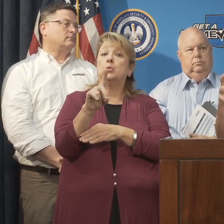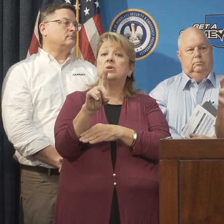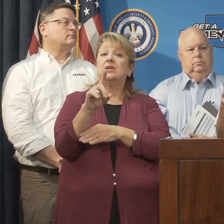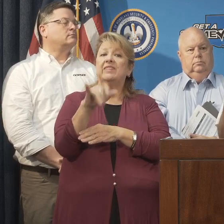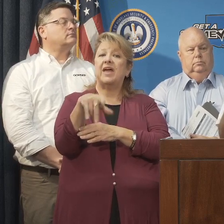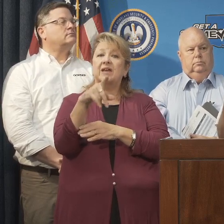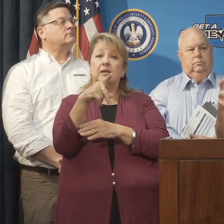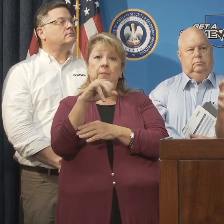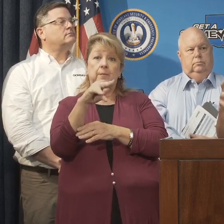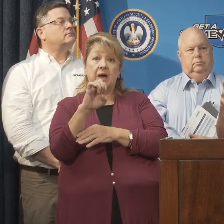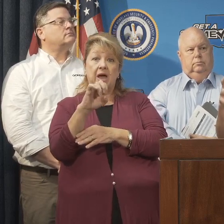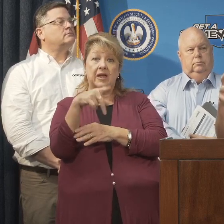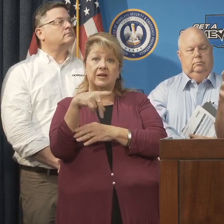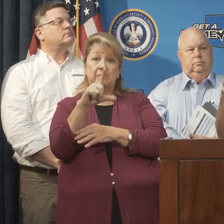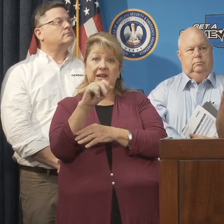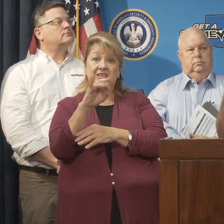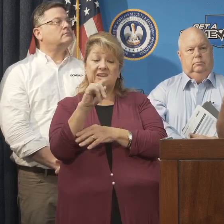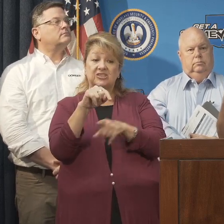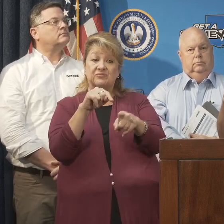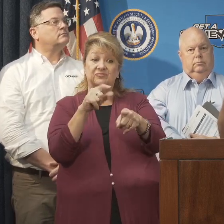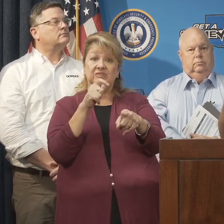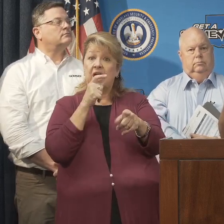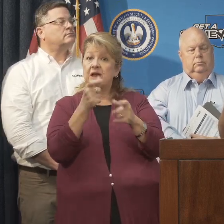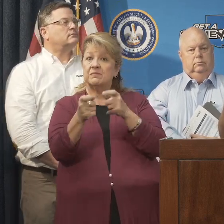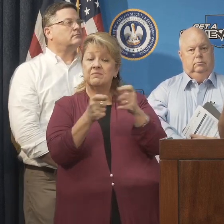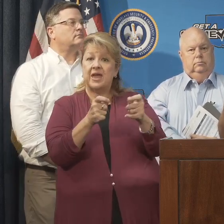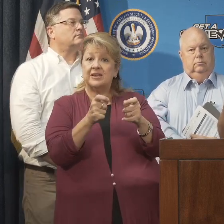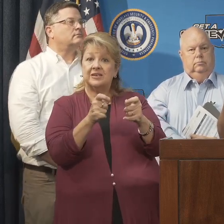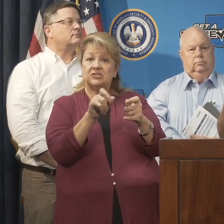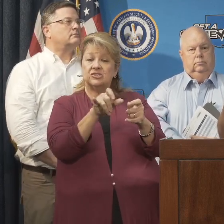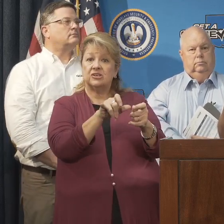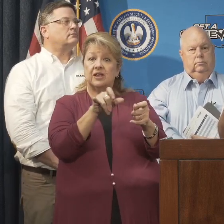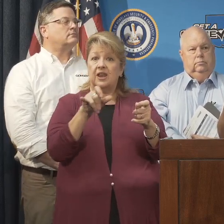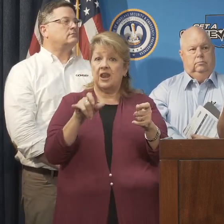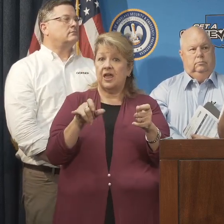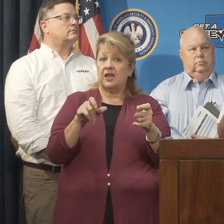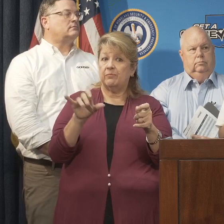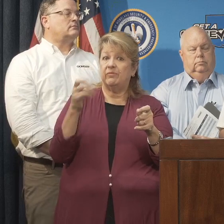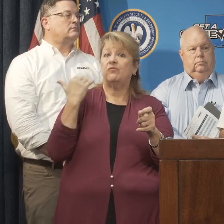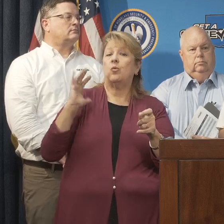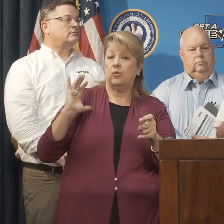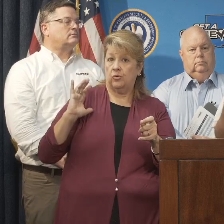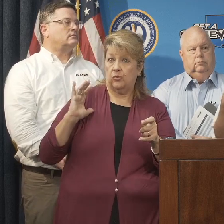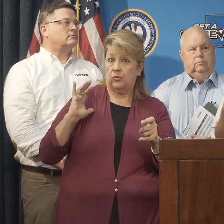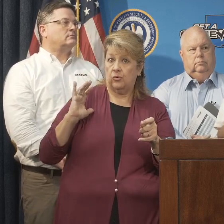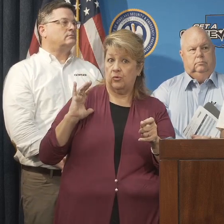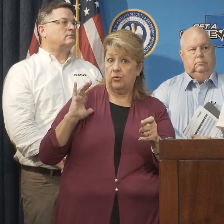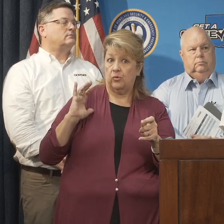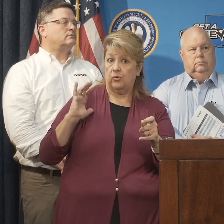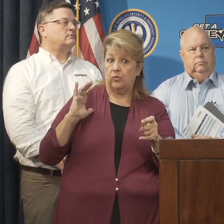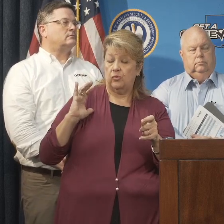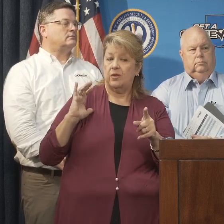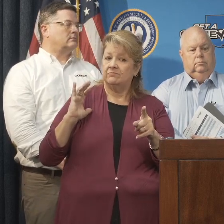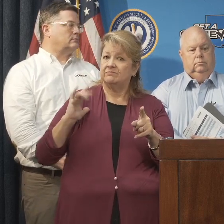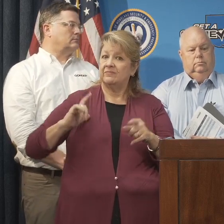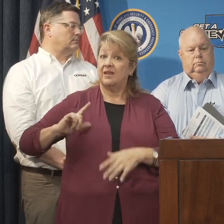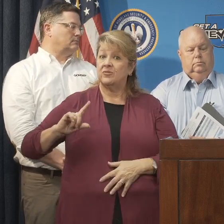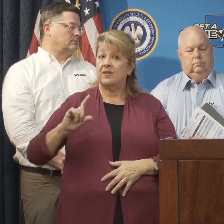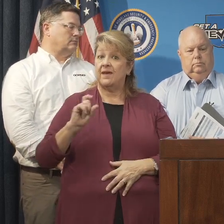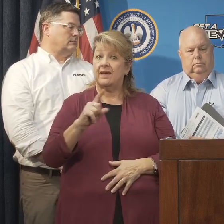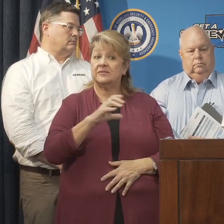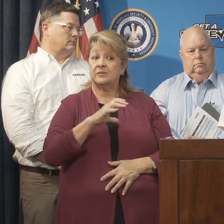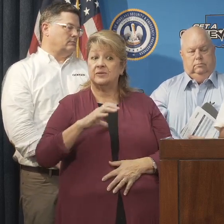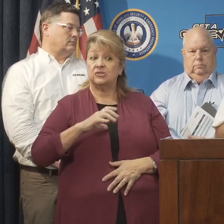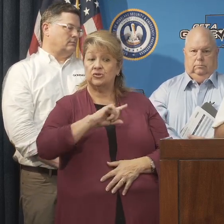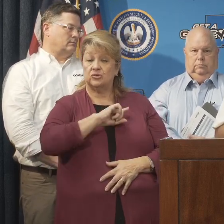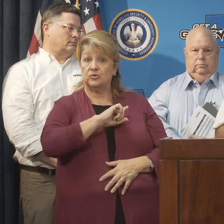pine plantation stands being managed the way that they were before. And that's something I'm going to ask the commissioner to